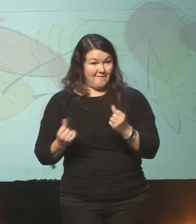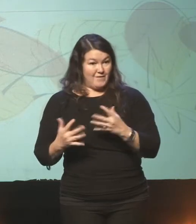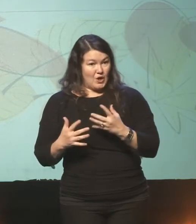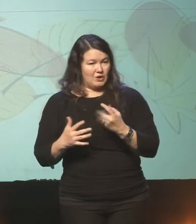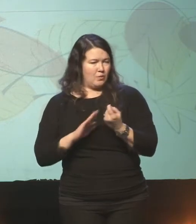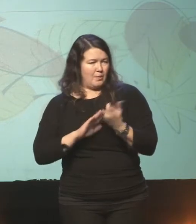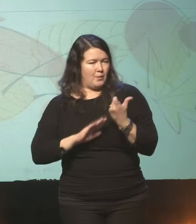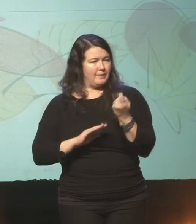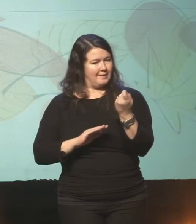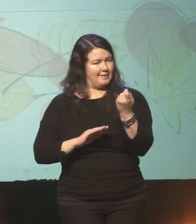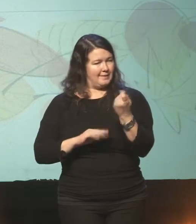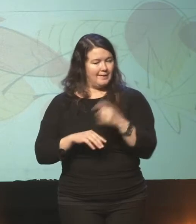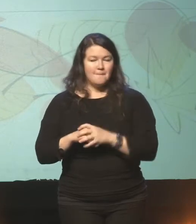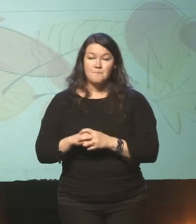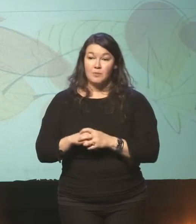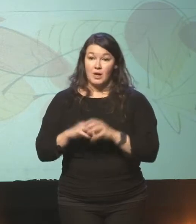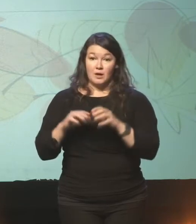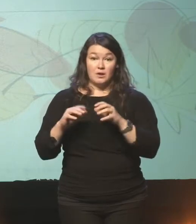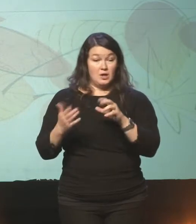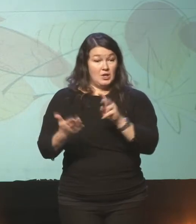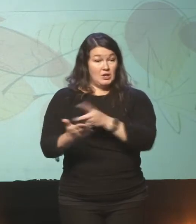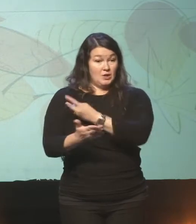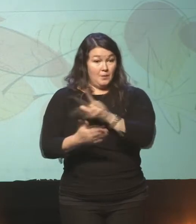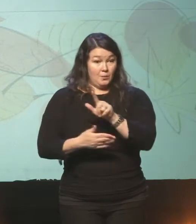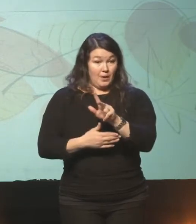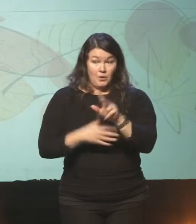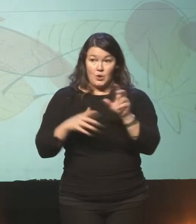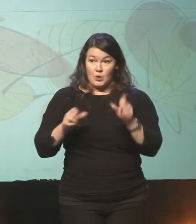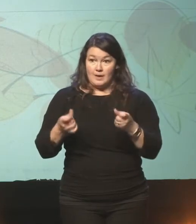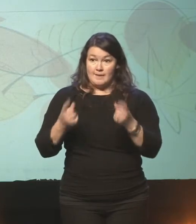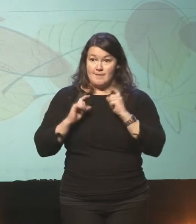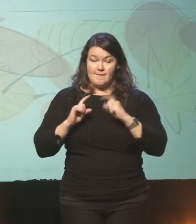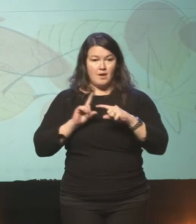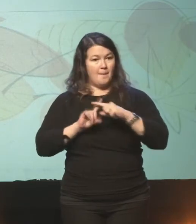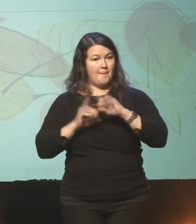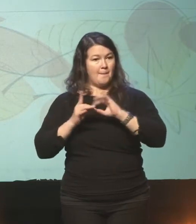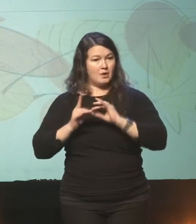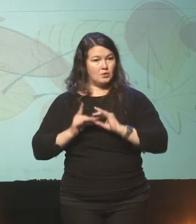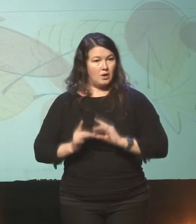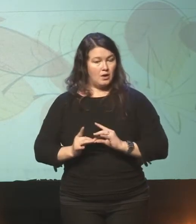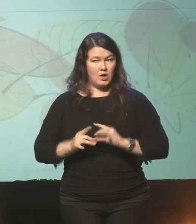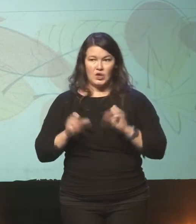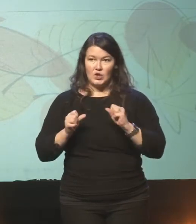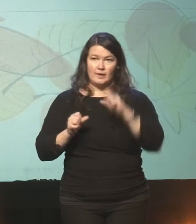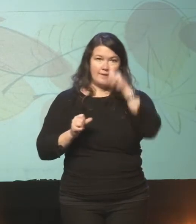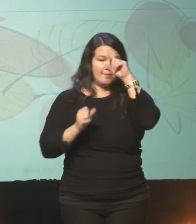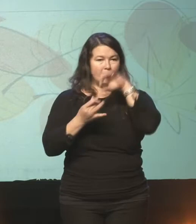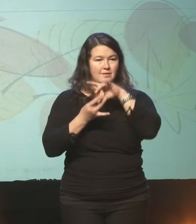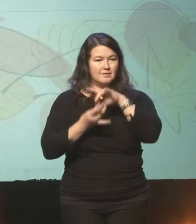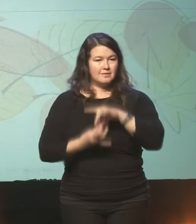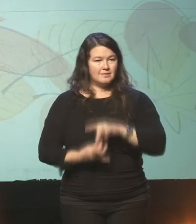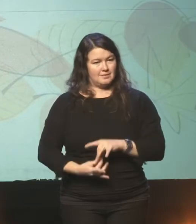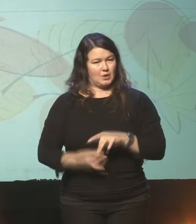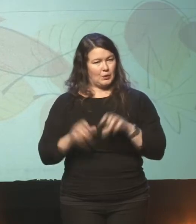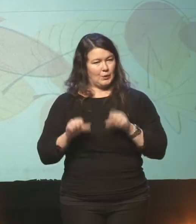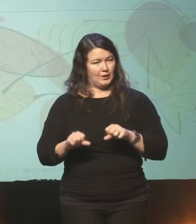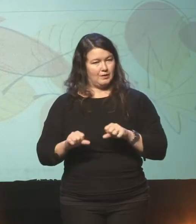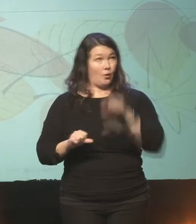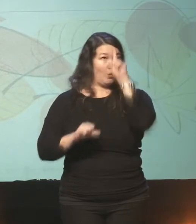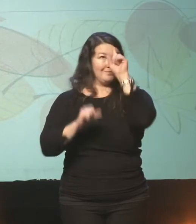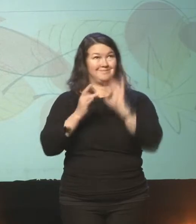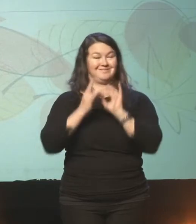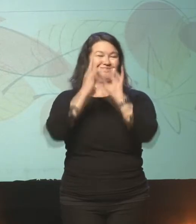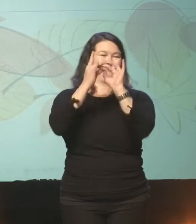to look and see, like, could the 23rd Psalm give us a mantra and give us some mindfulness so that we